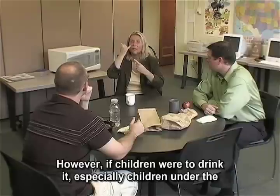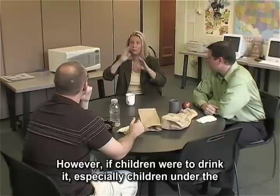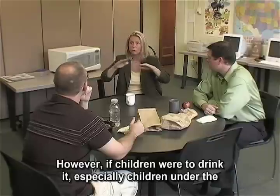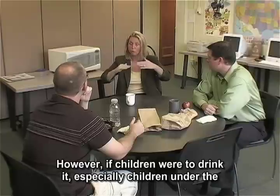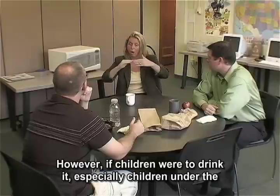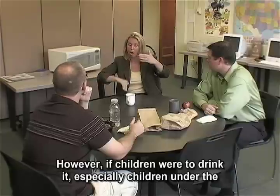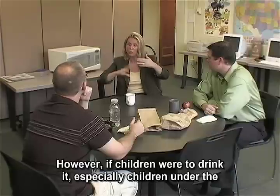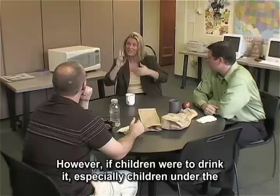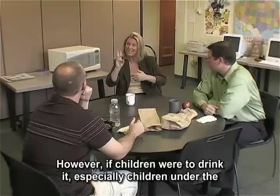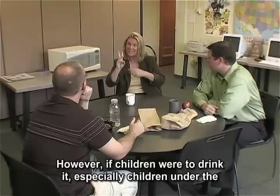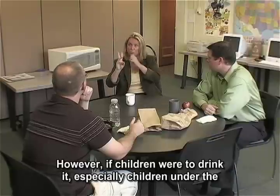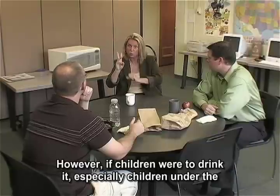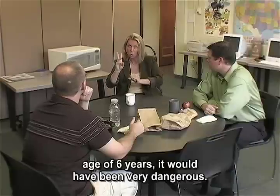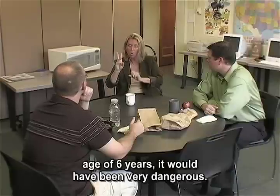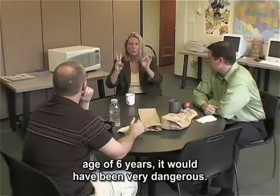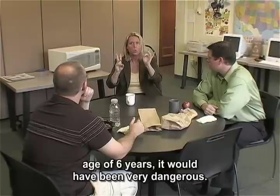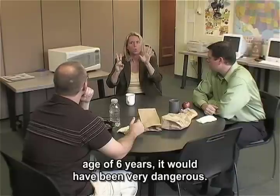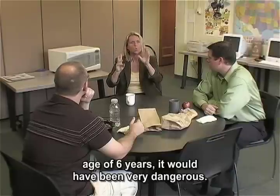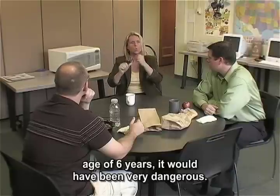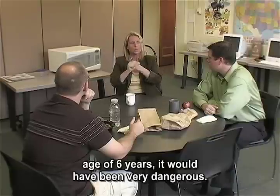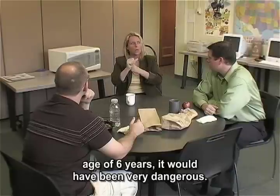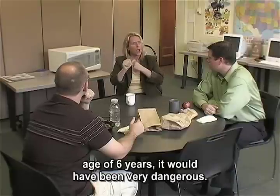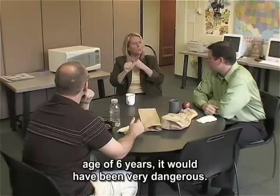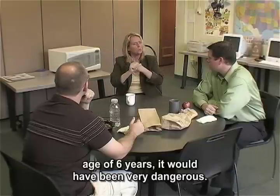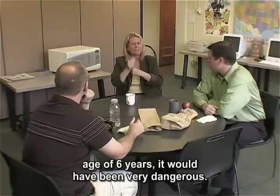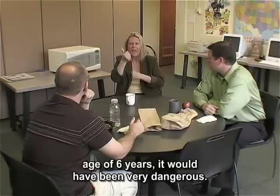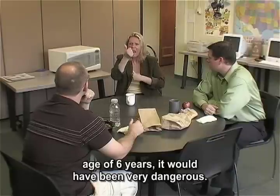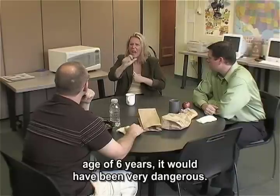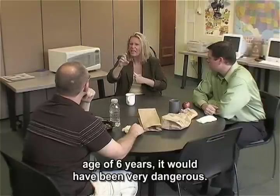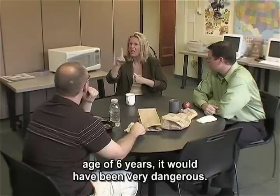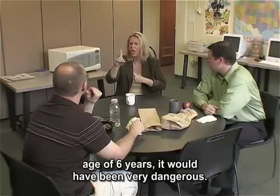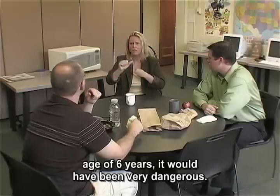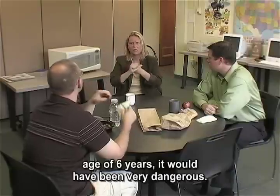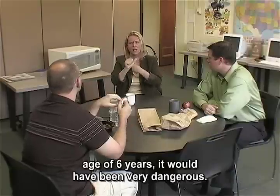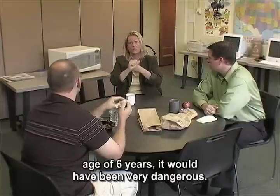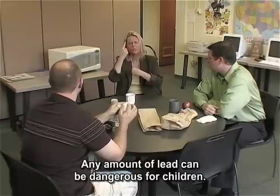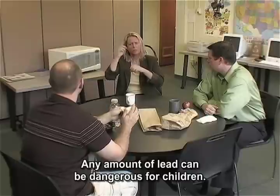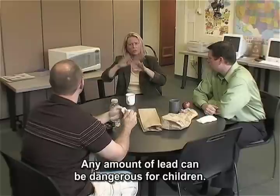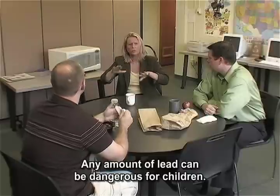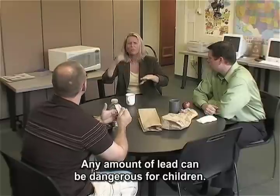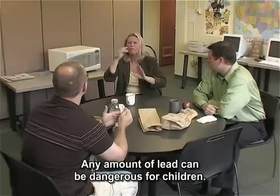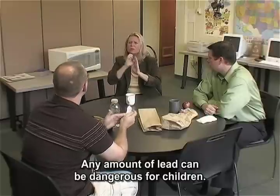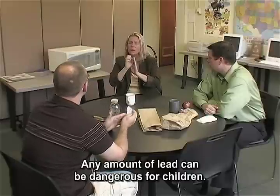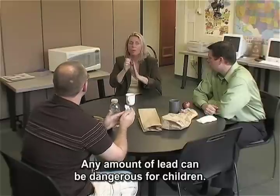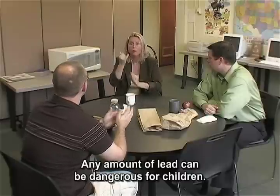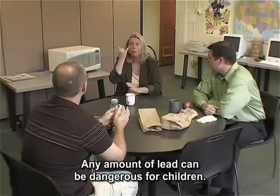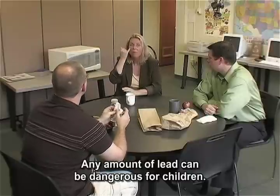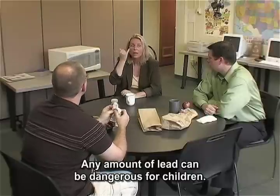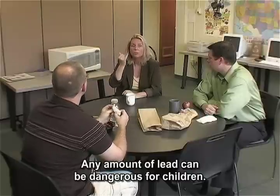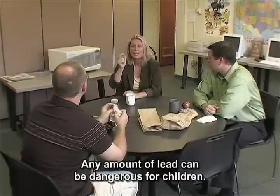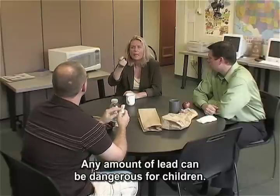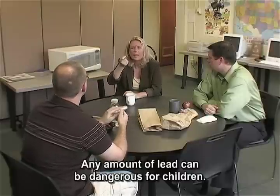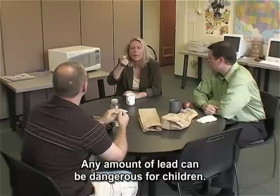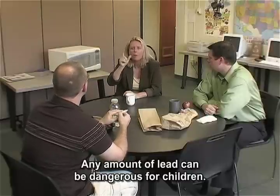it, especially children under the age of six years, it would have been very dangerous. Any amount of lead can be dangerous for children. For